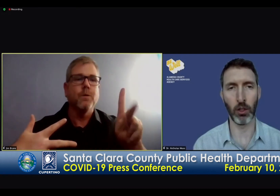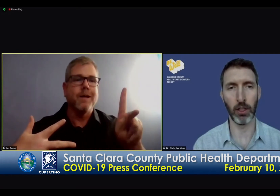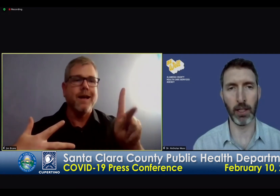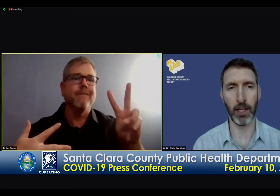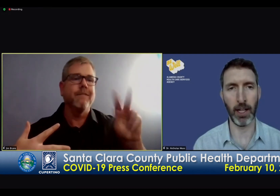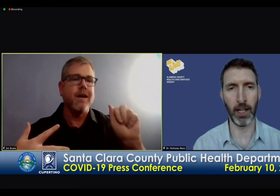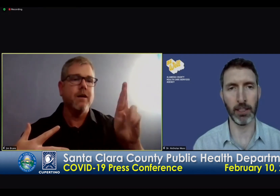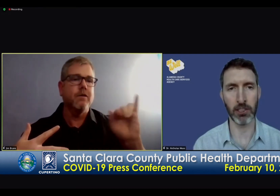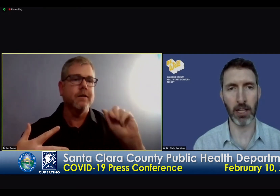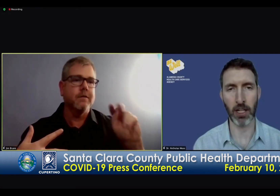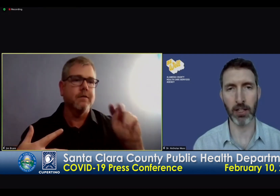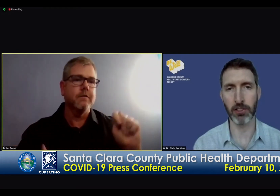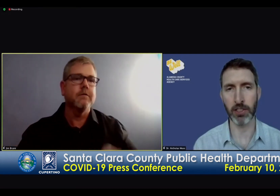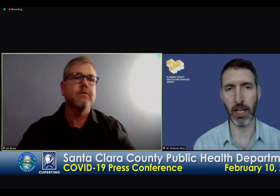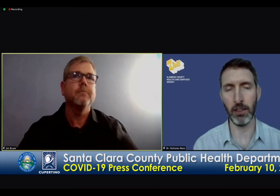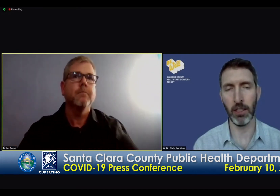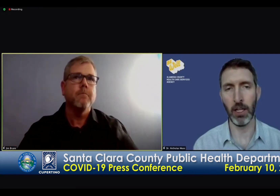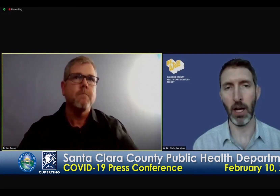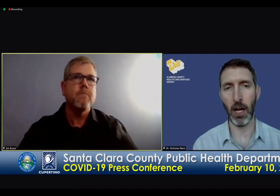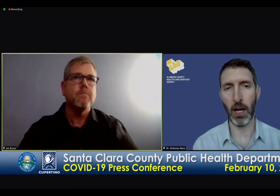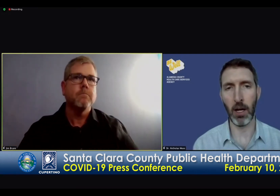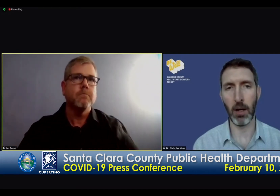or at least outside of the state.